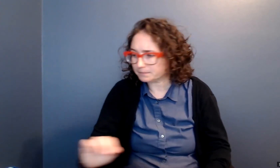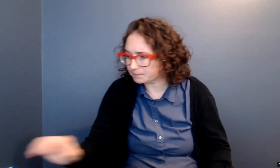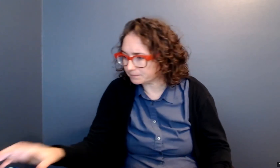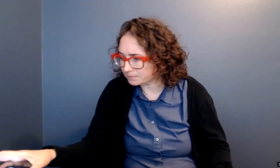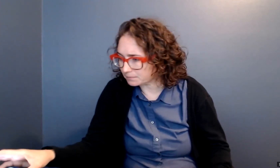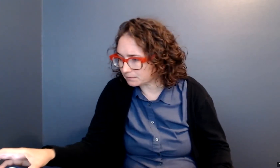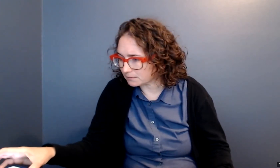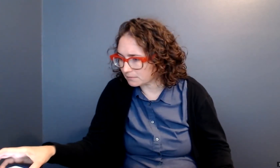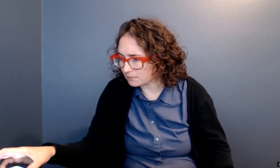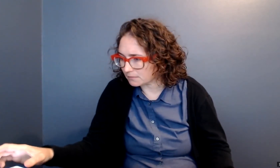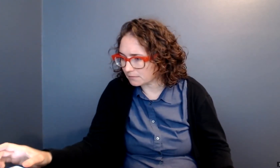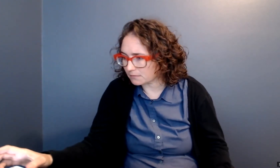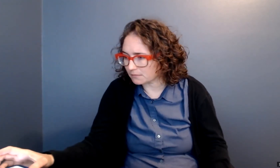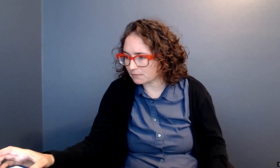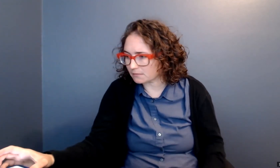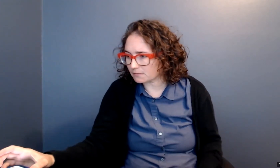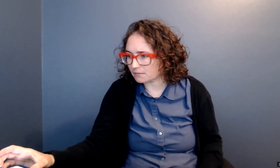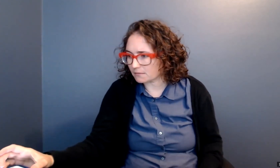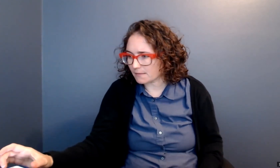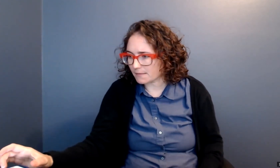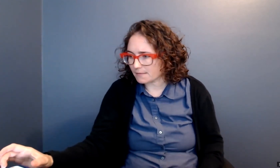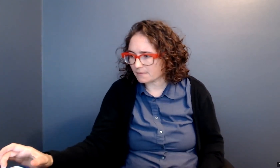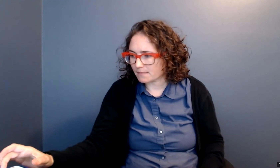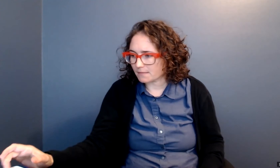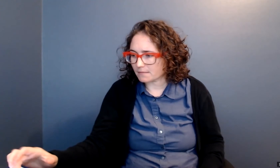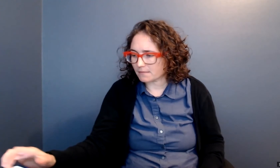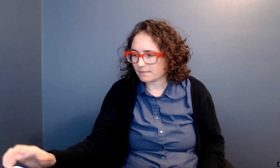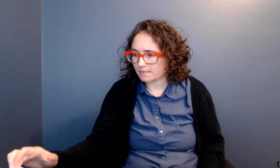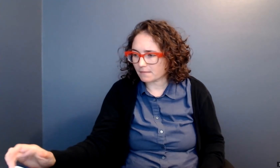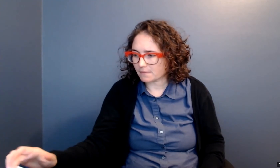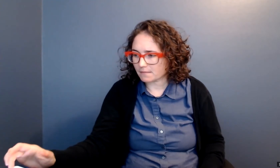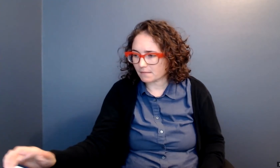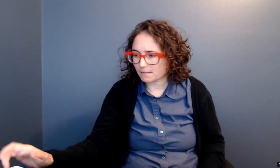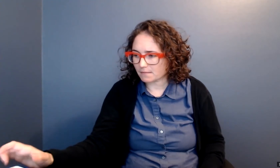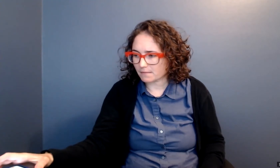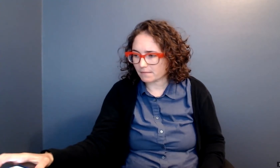Okay, it looks like Sonia might not be with us currently, so we'll move to